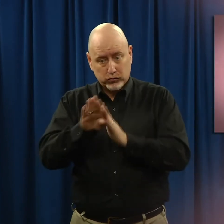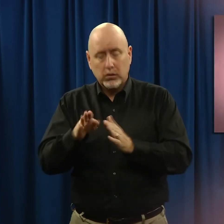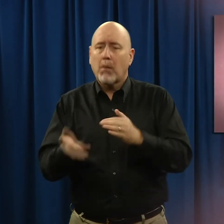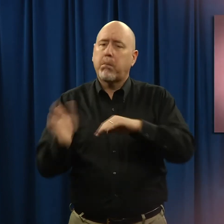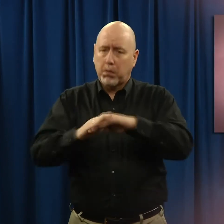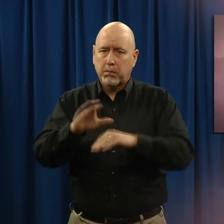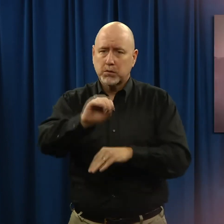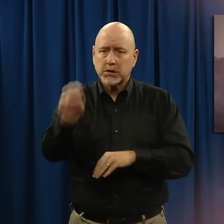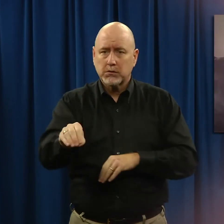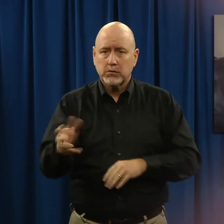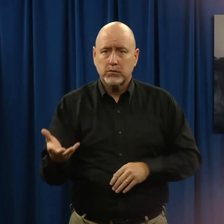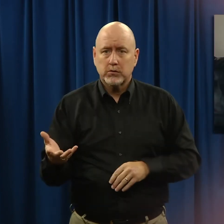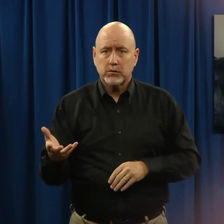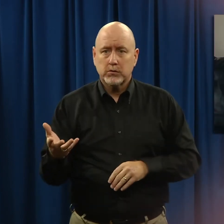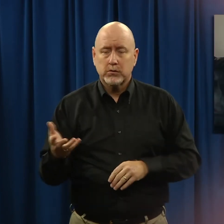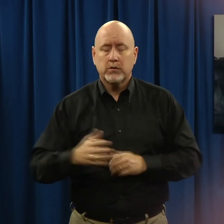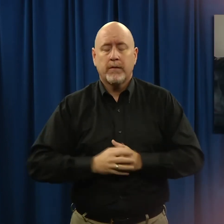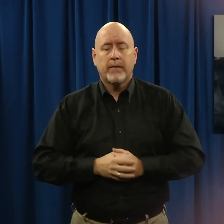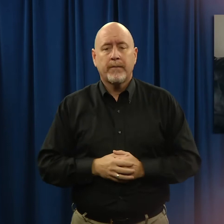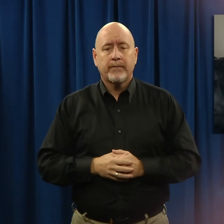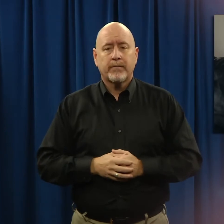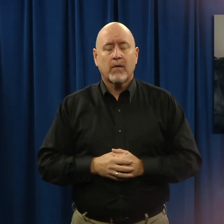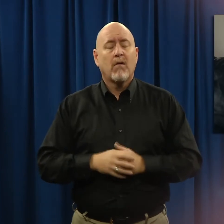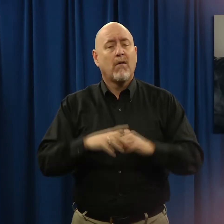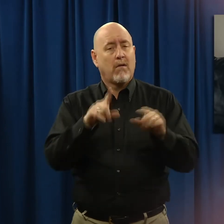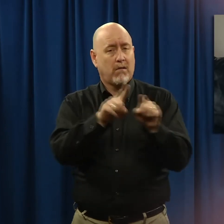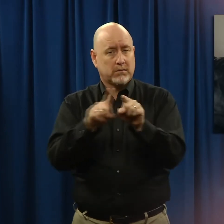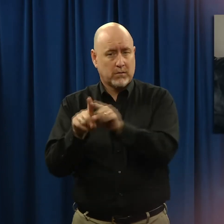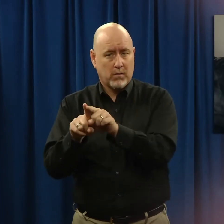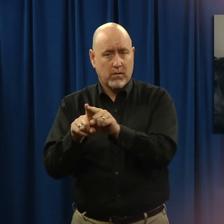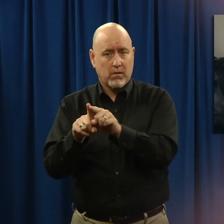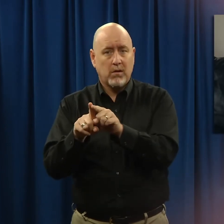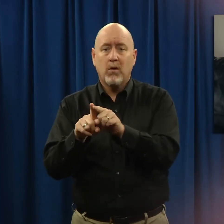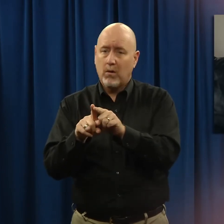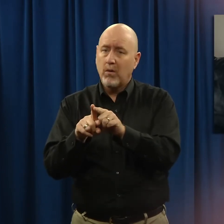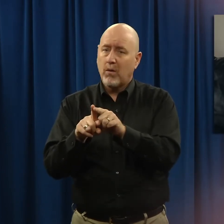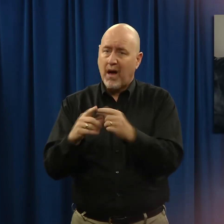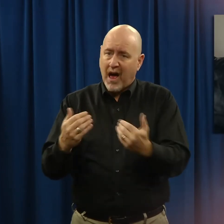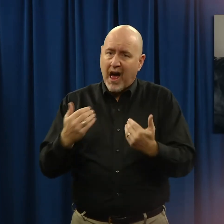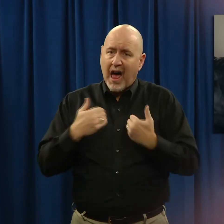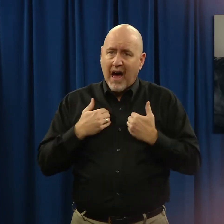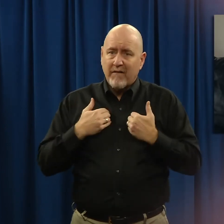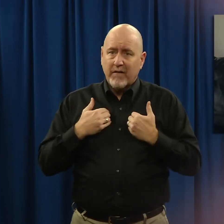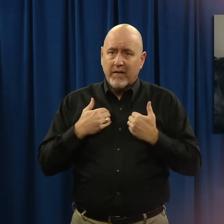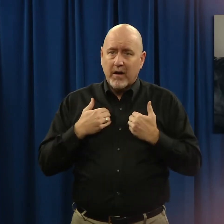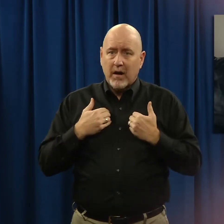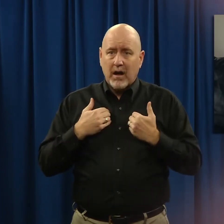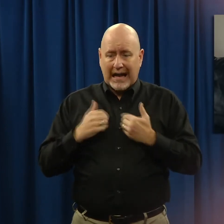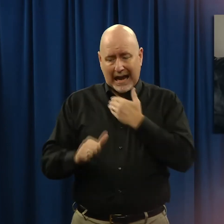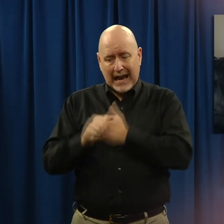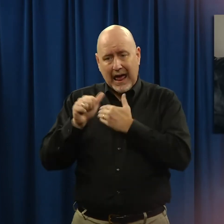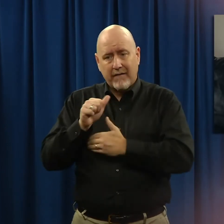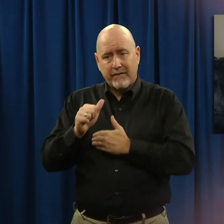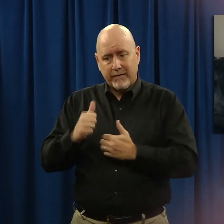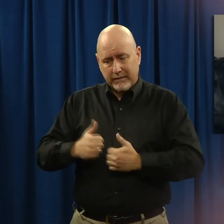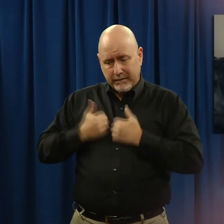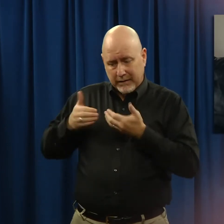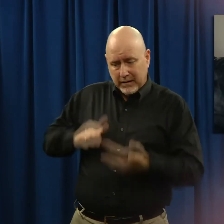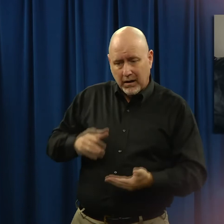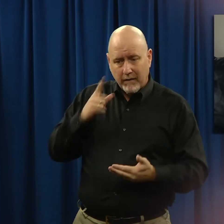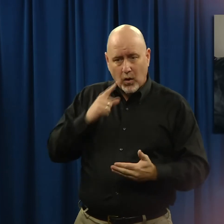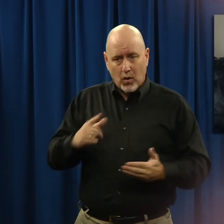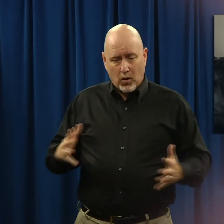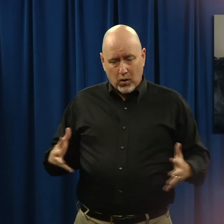cancer. And we know that there are life-threatening reproductive risk and